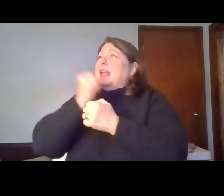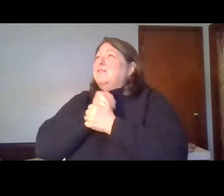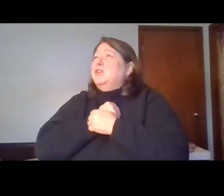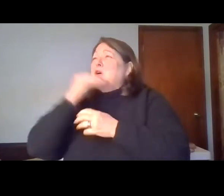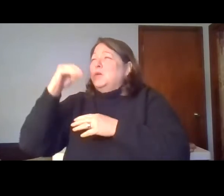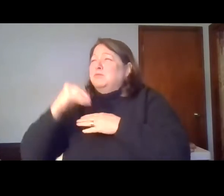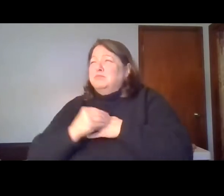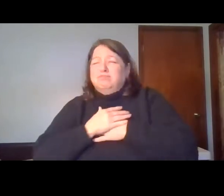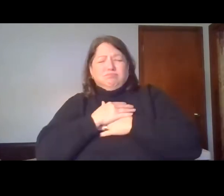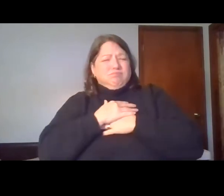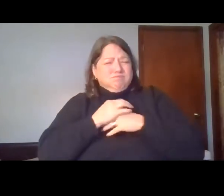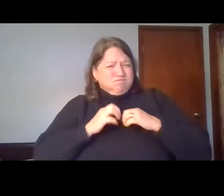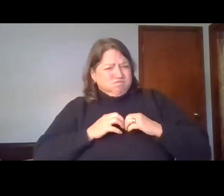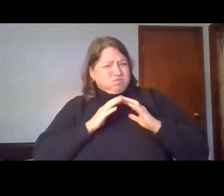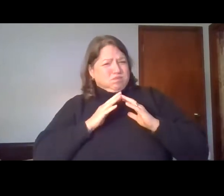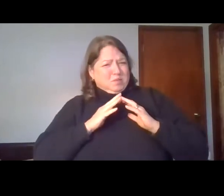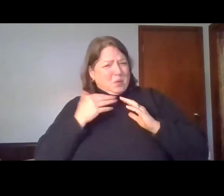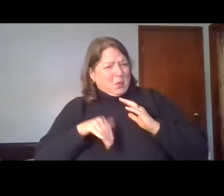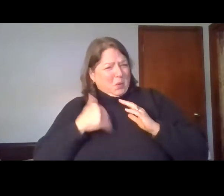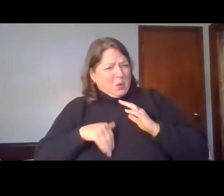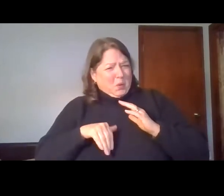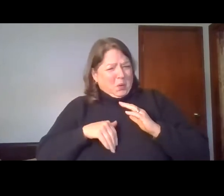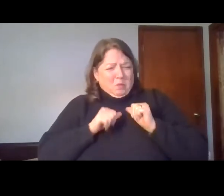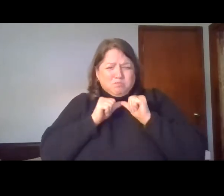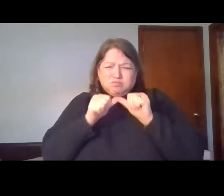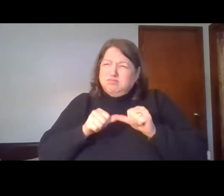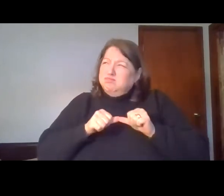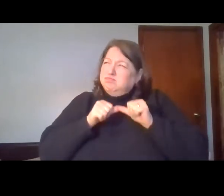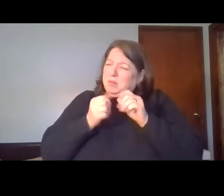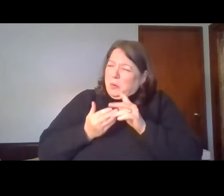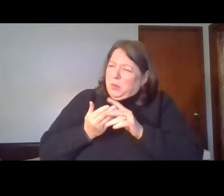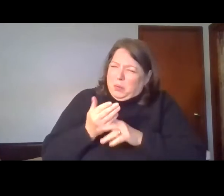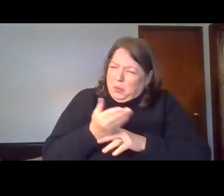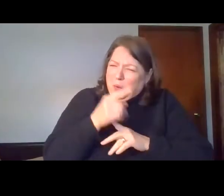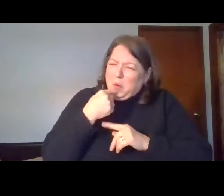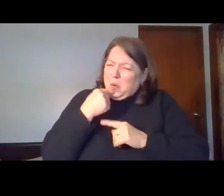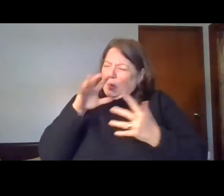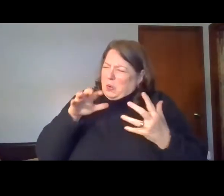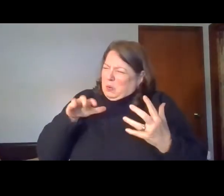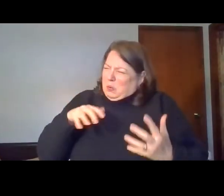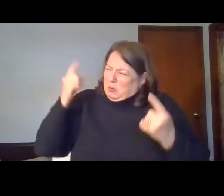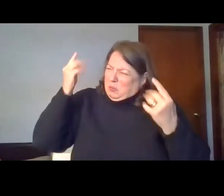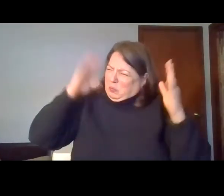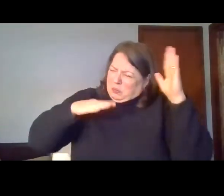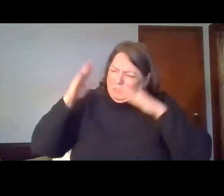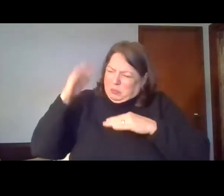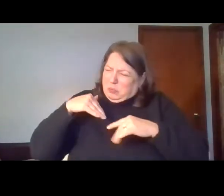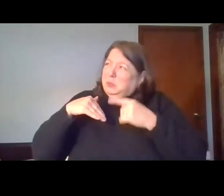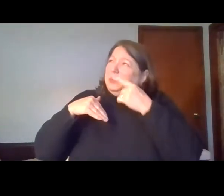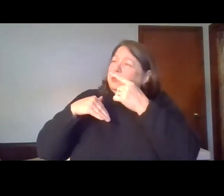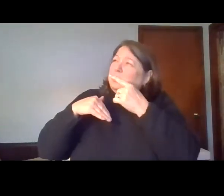Savior's love through the storm. He